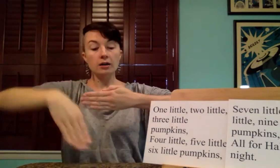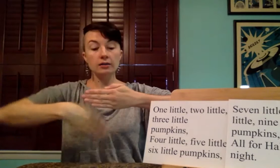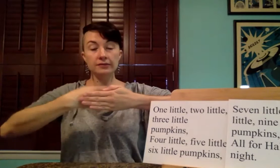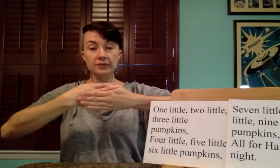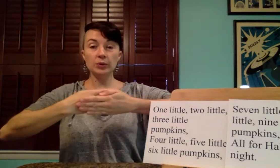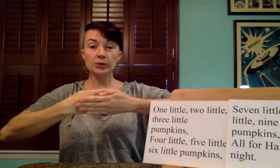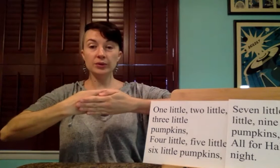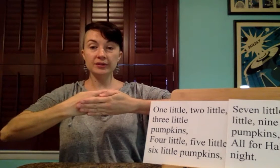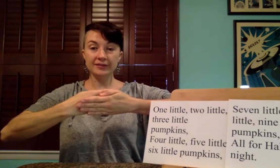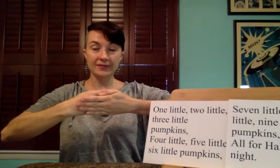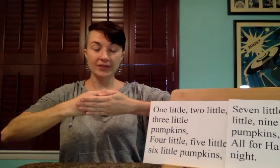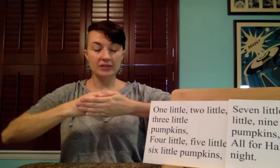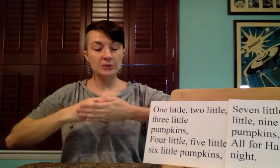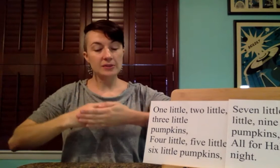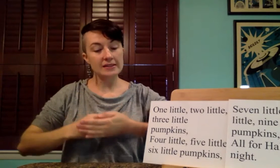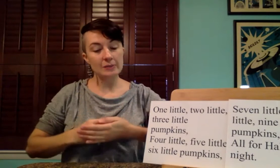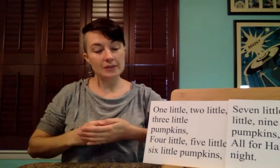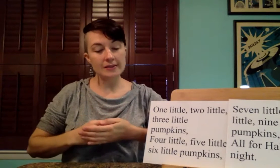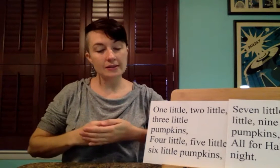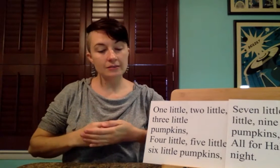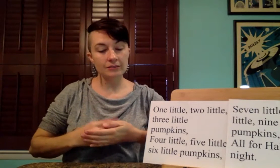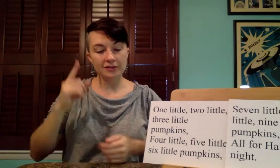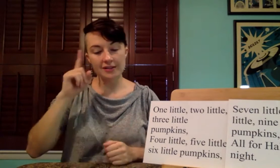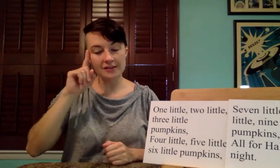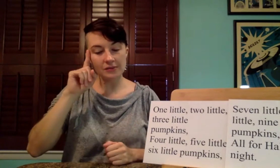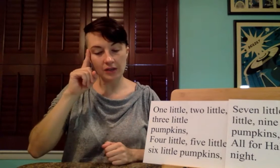all for. Now we'll skip the sign. Well, this is